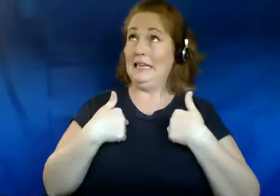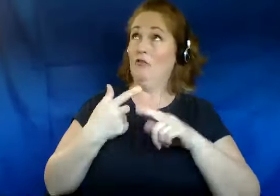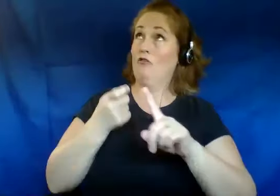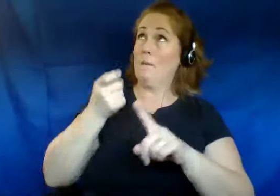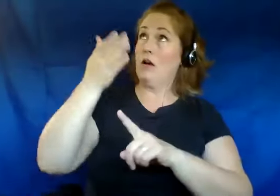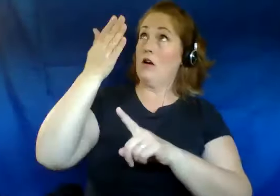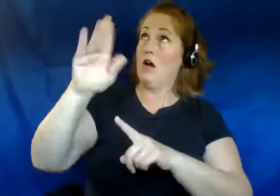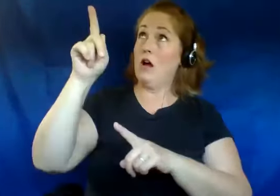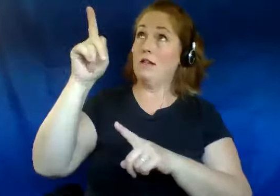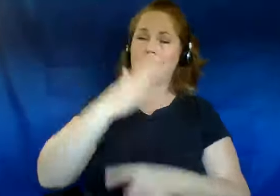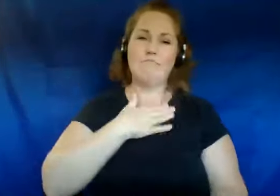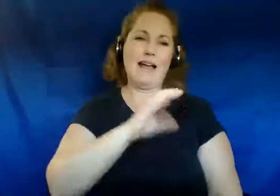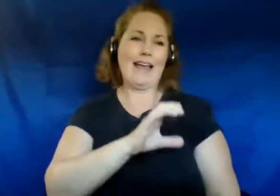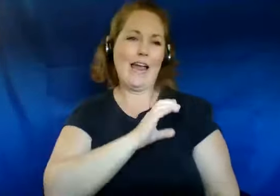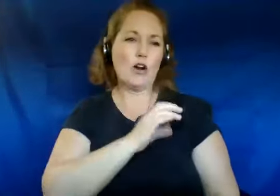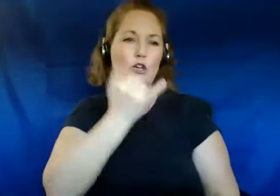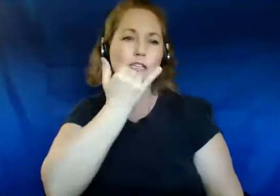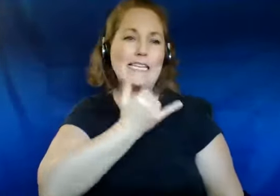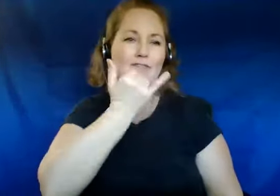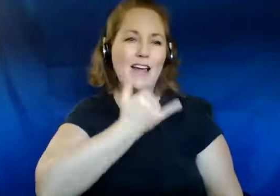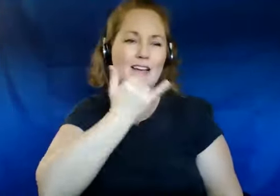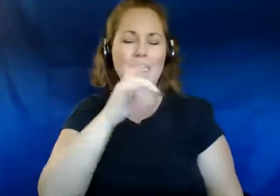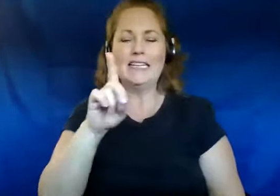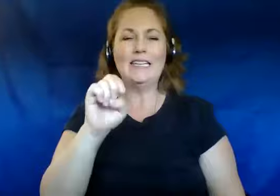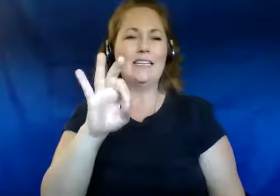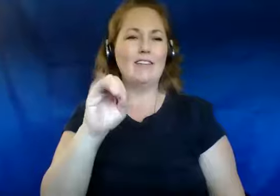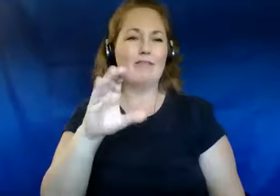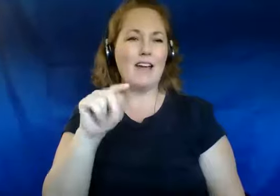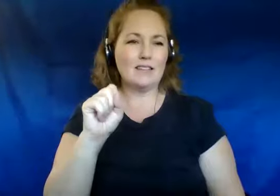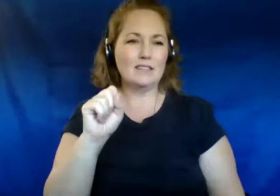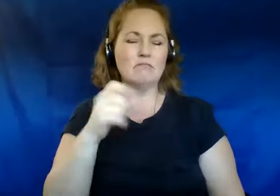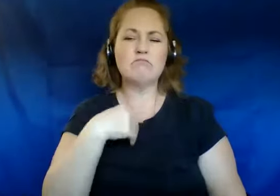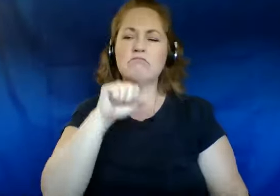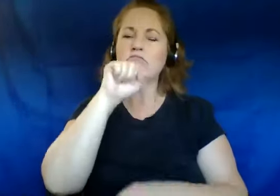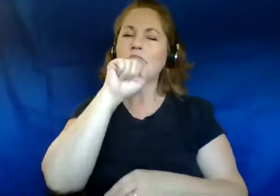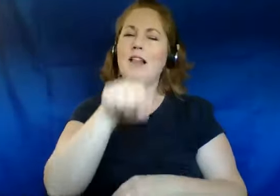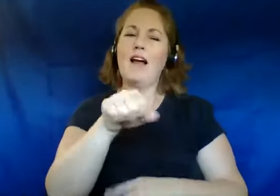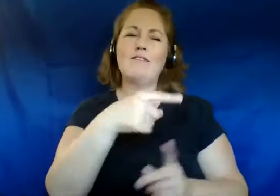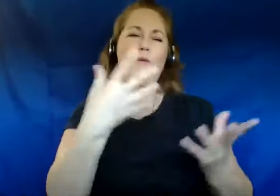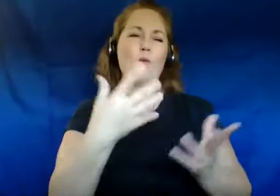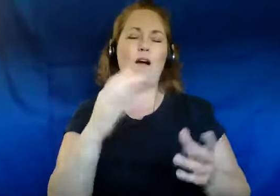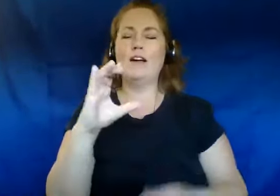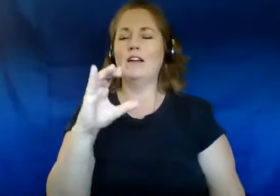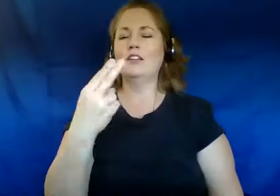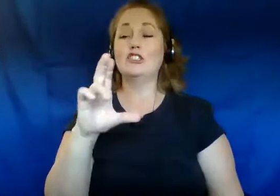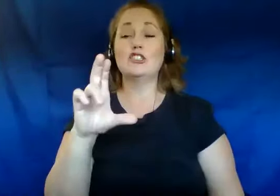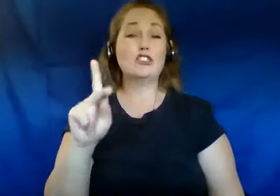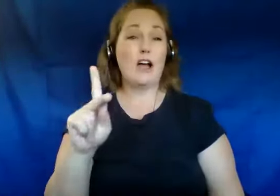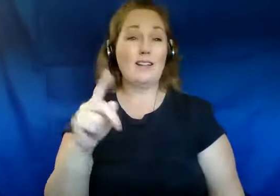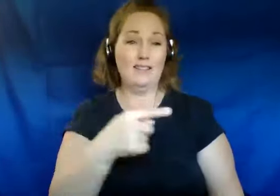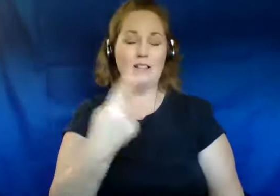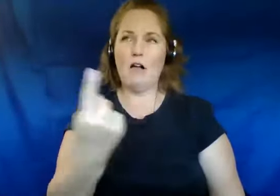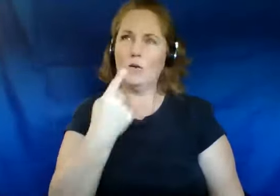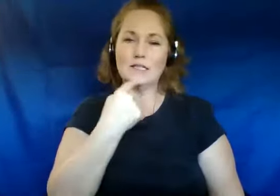my character defects. And I love what Chuck always said. And Chuck says we